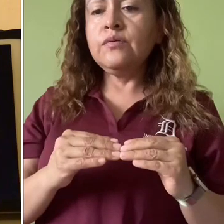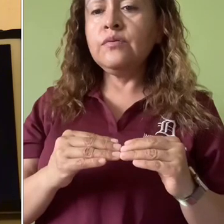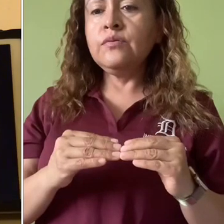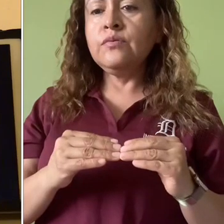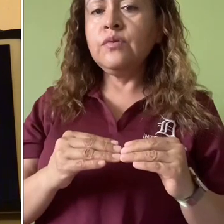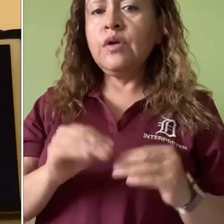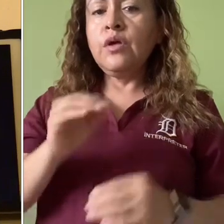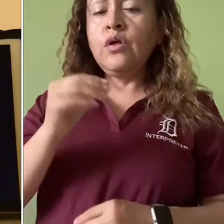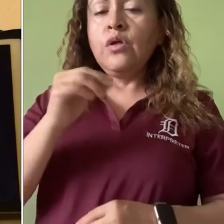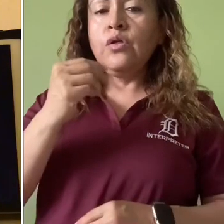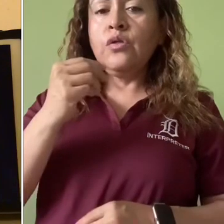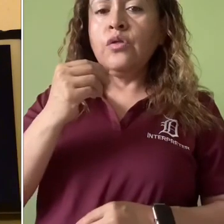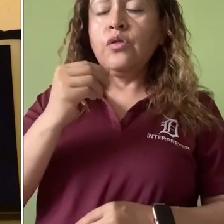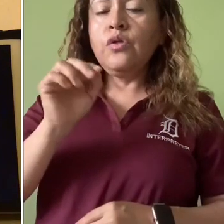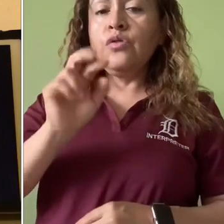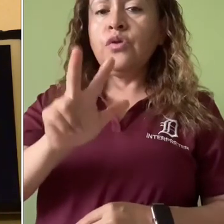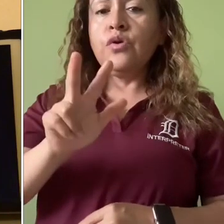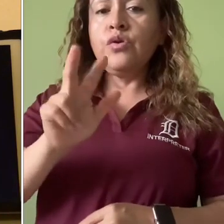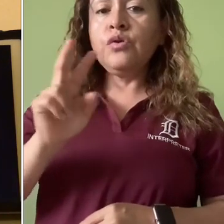to